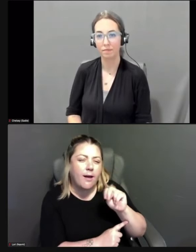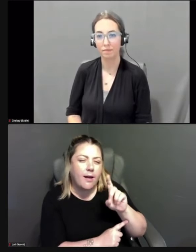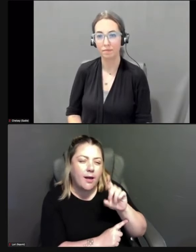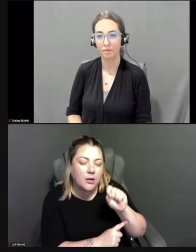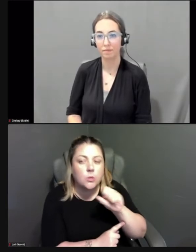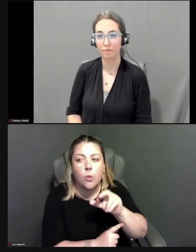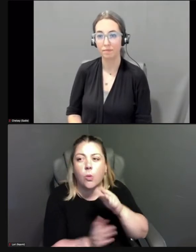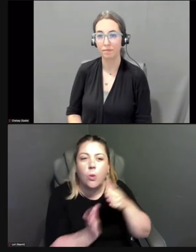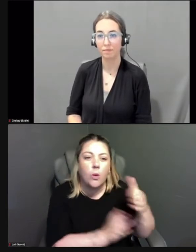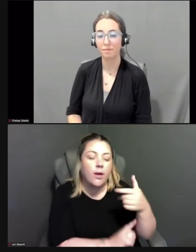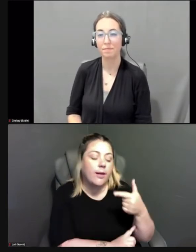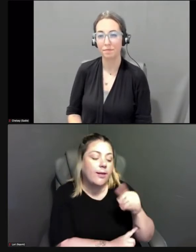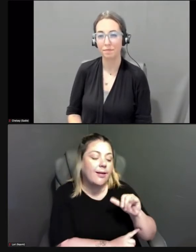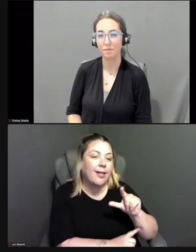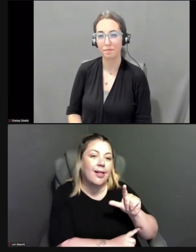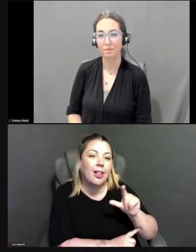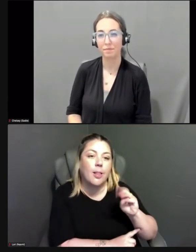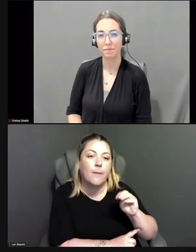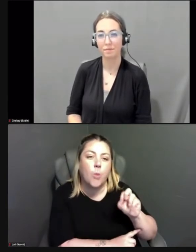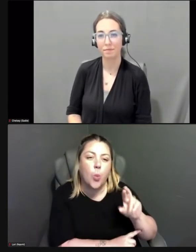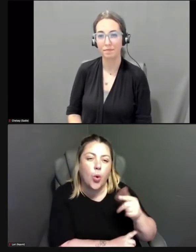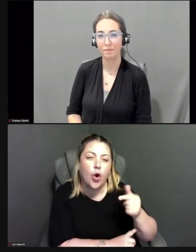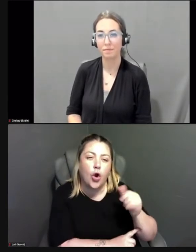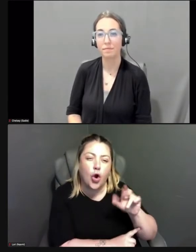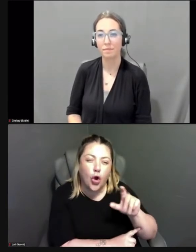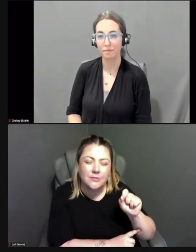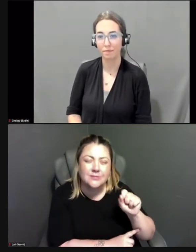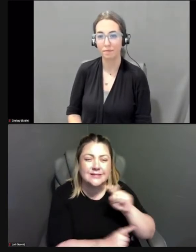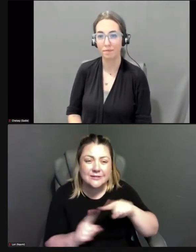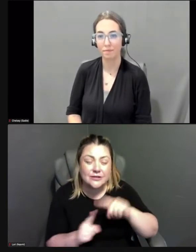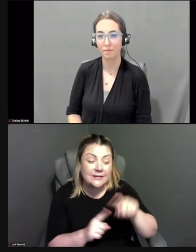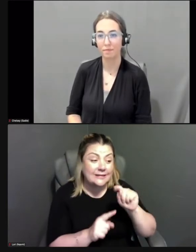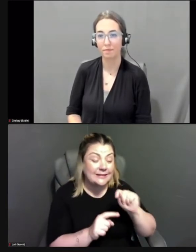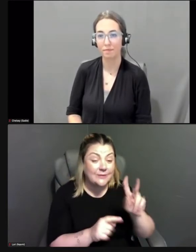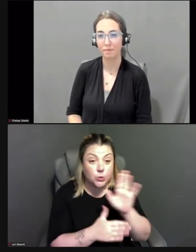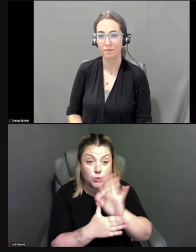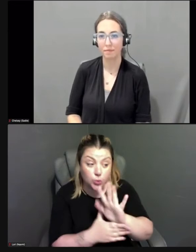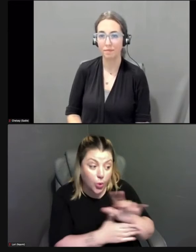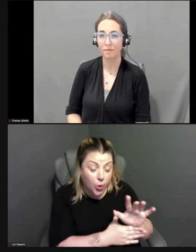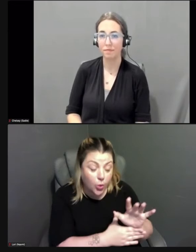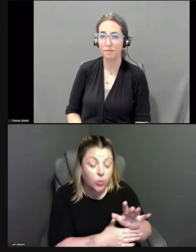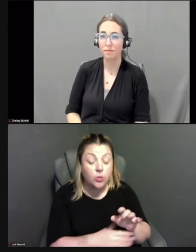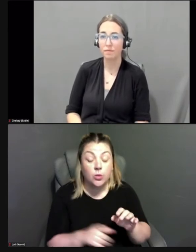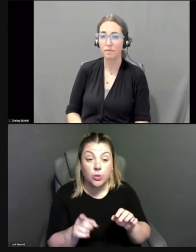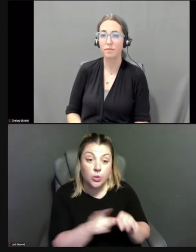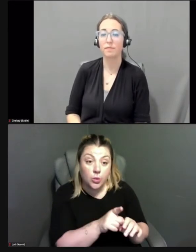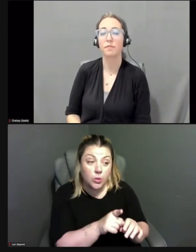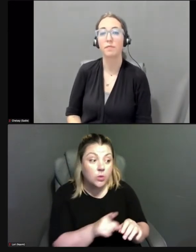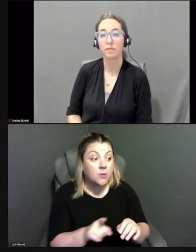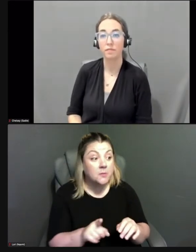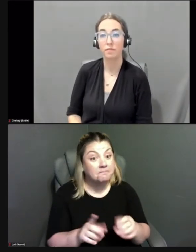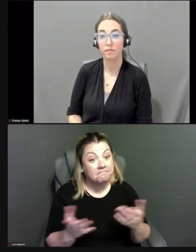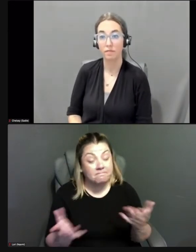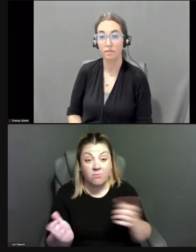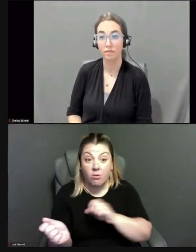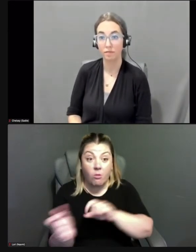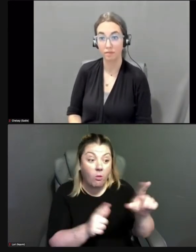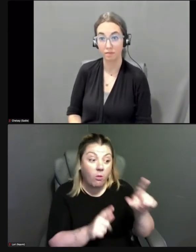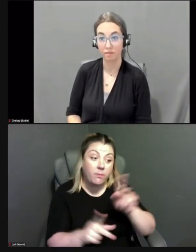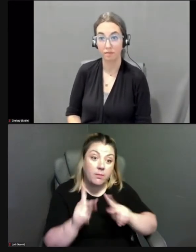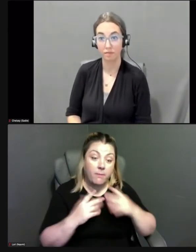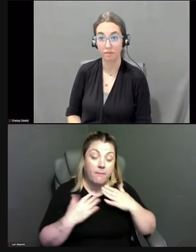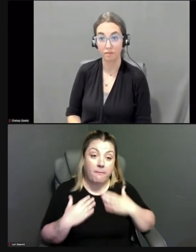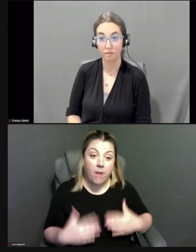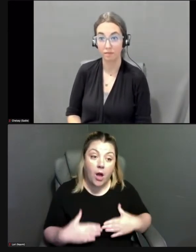Girls, like basically like all of these people who were in very much like smaller body